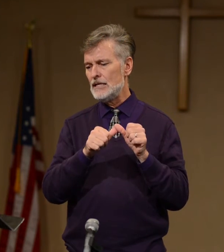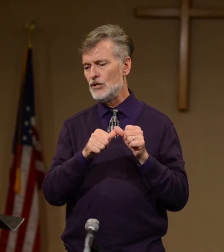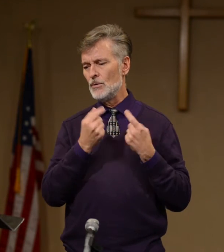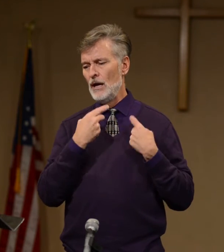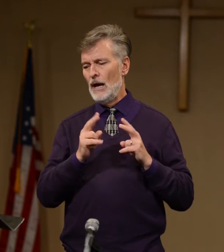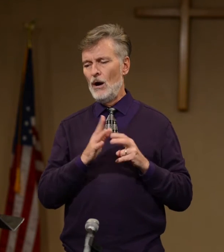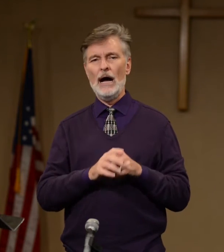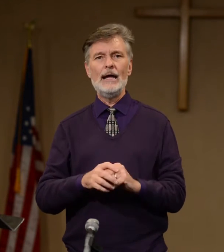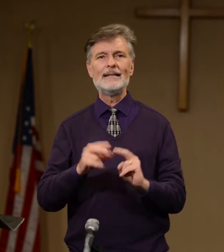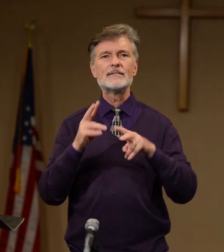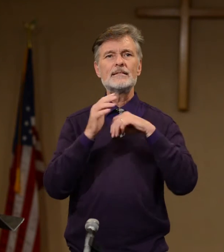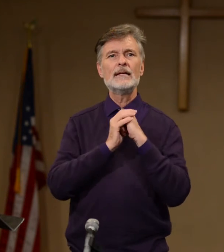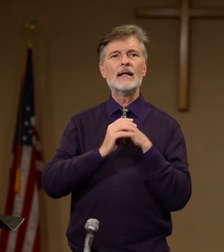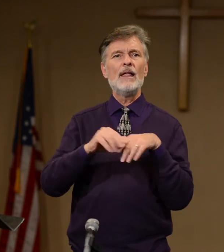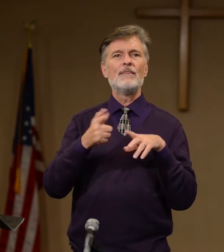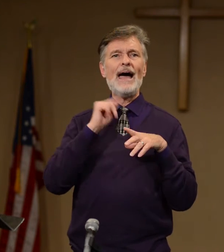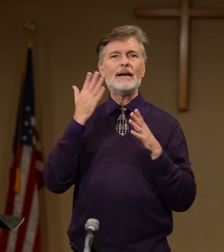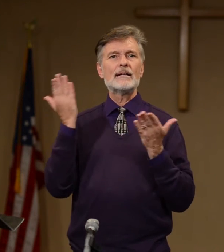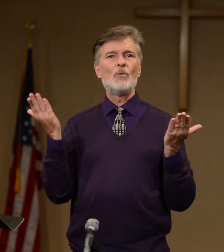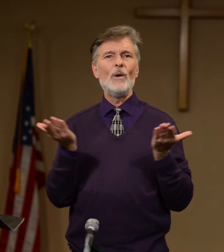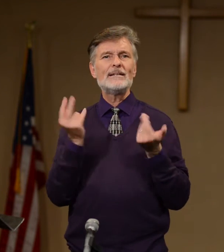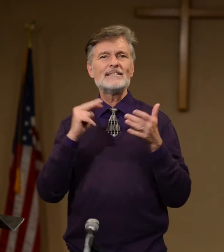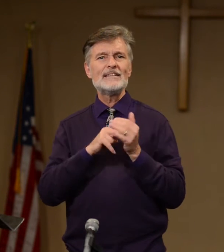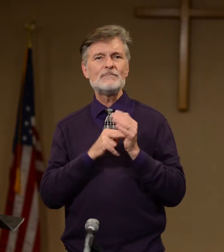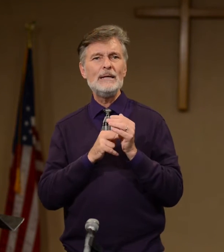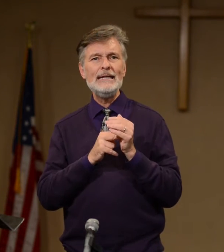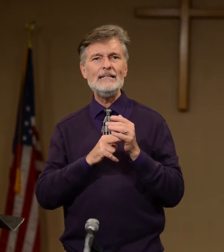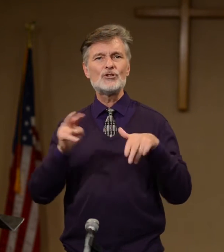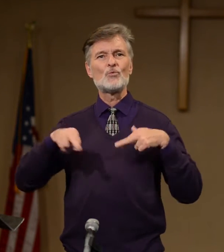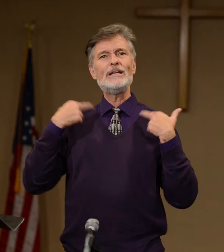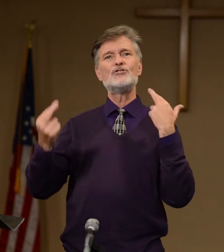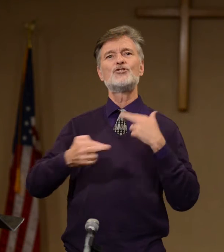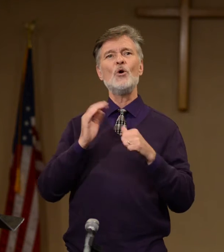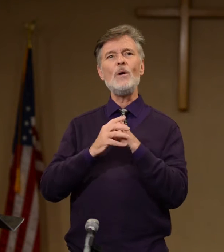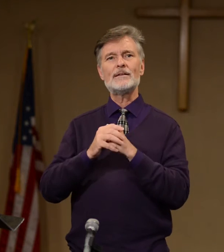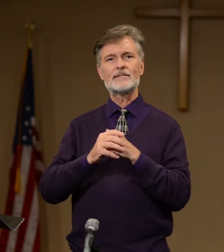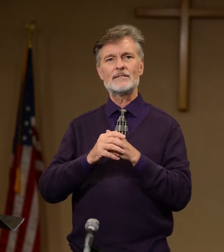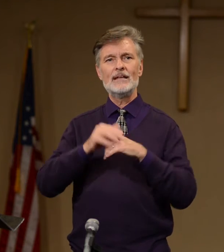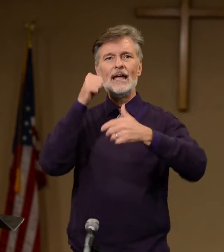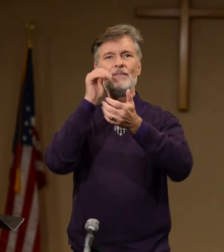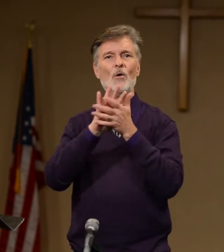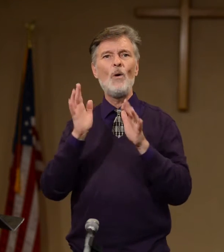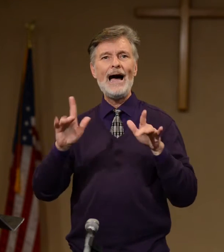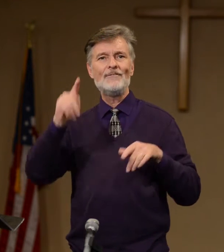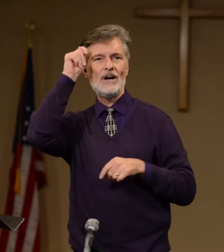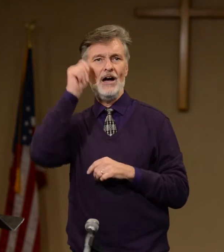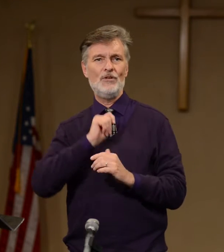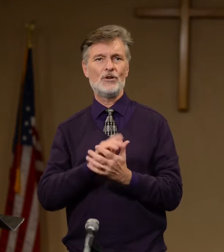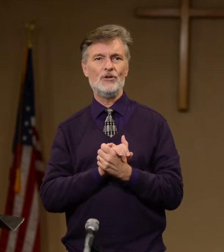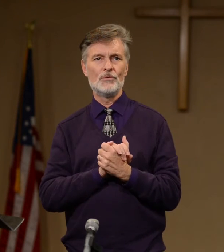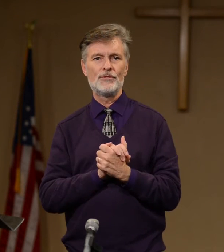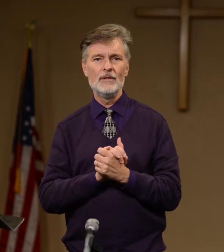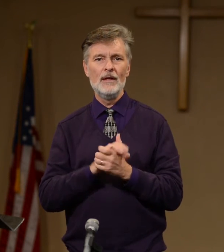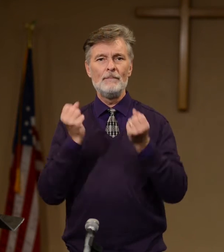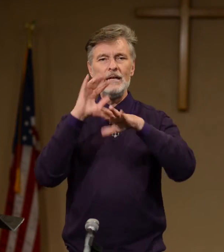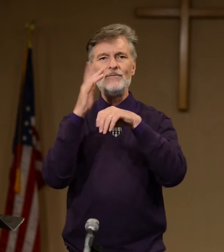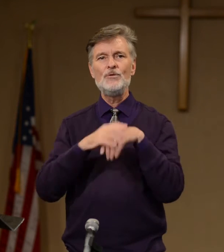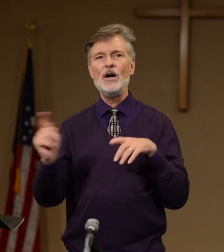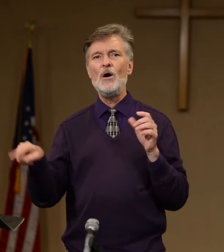continue and see that what does this mean to rejoice in the wife of your youth? Many of you know I've